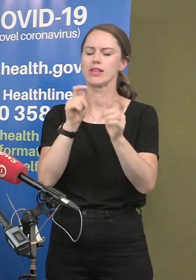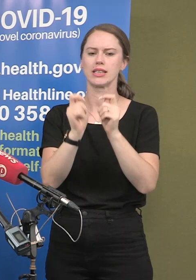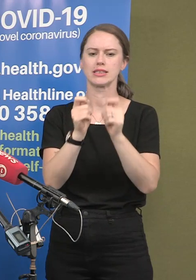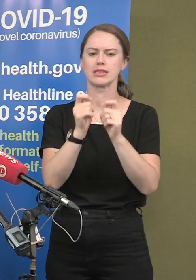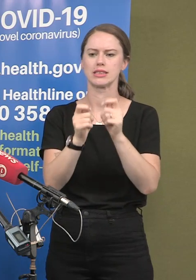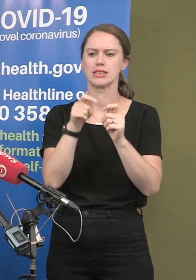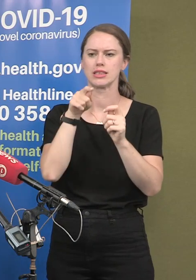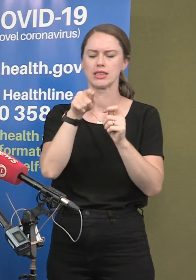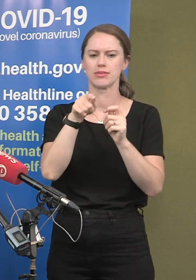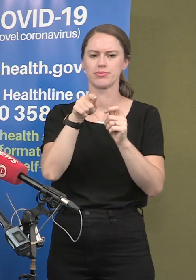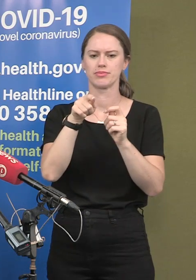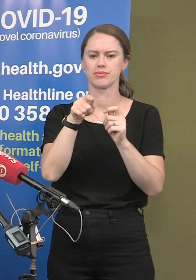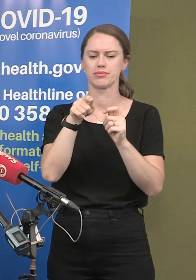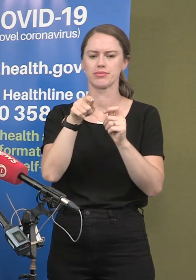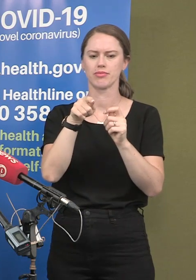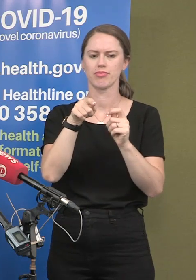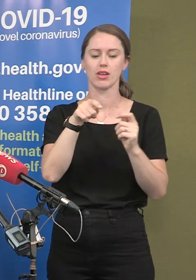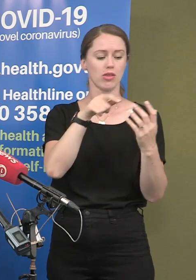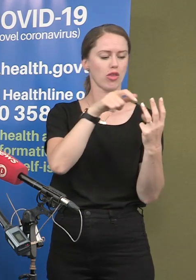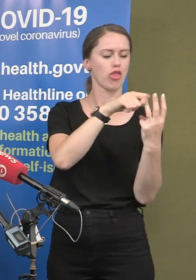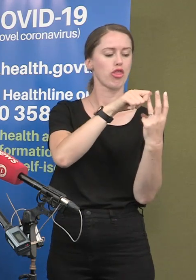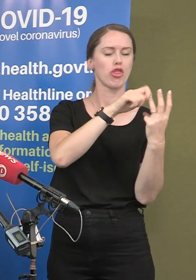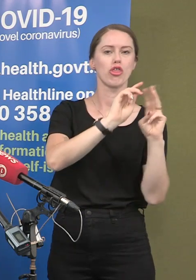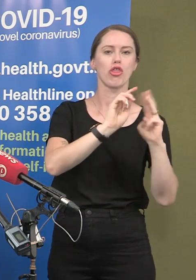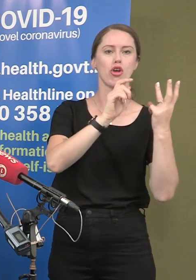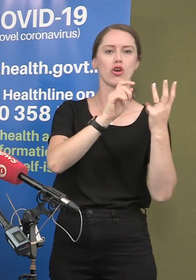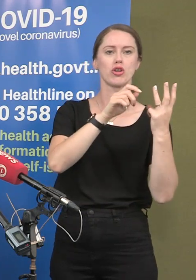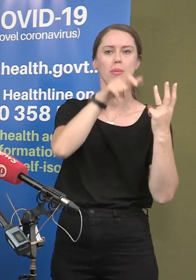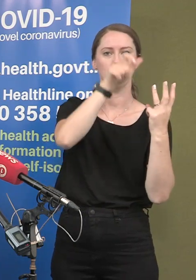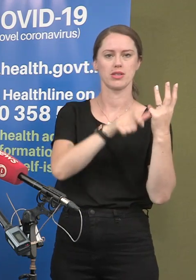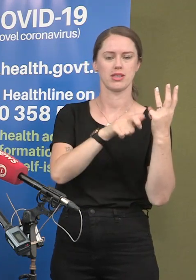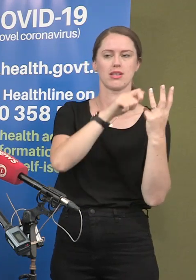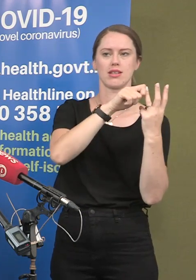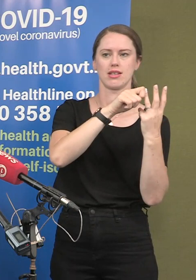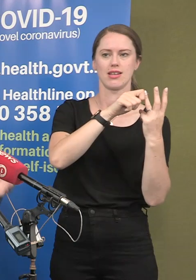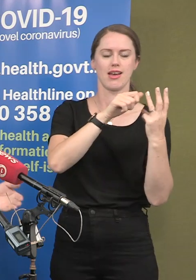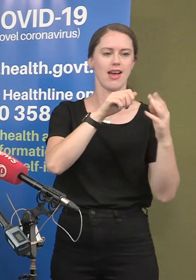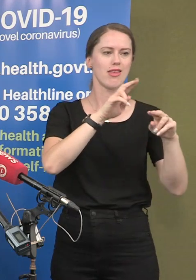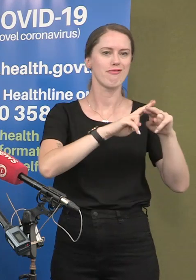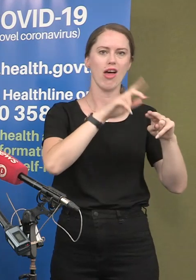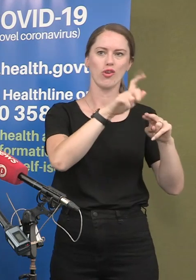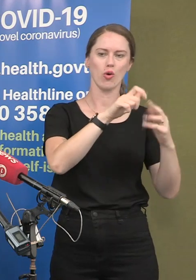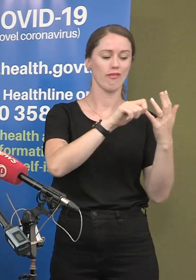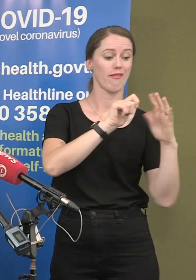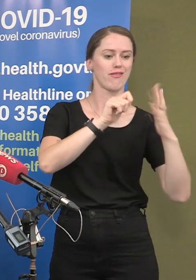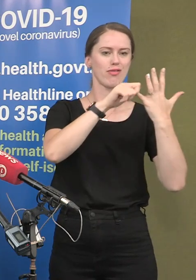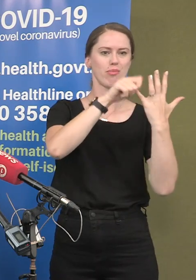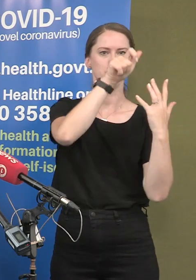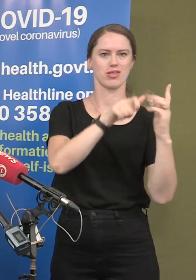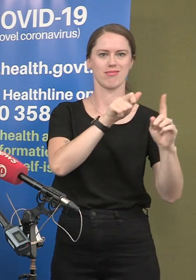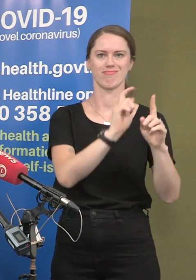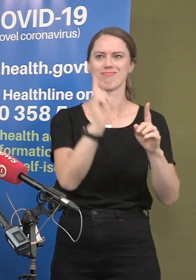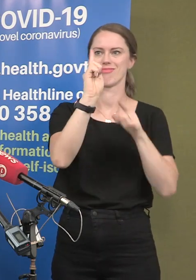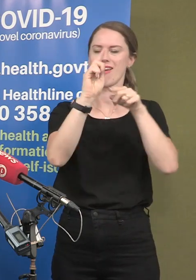the person who was the father of case 3 and the father-in-law of case 5. So he was tested. He had travelled from Iran, and that